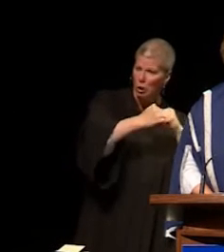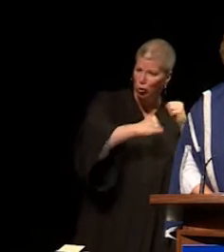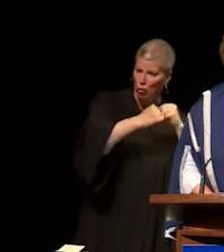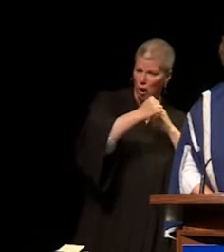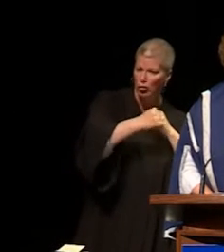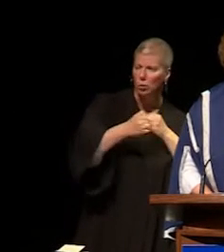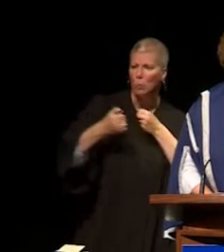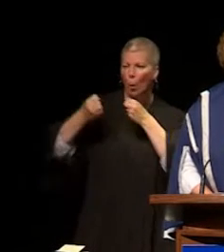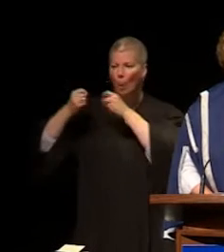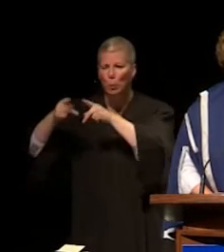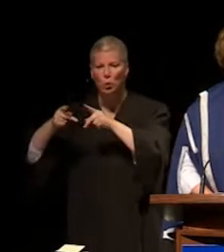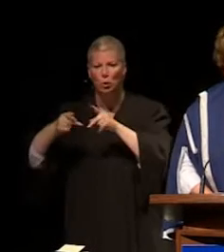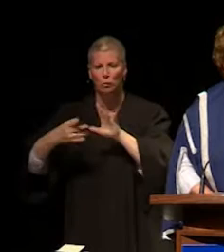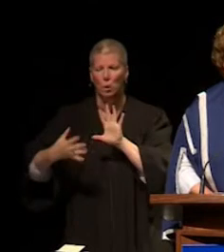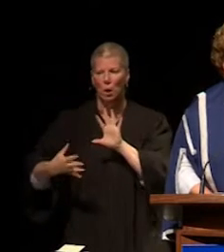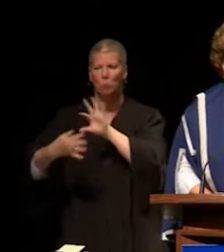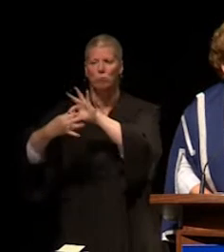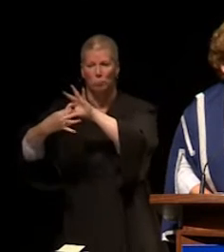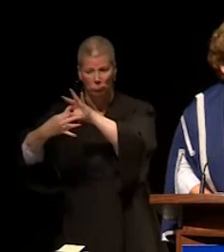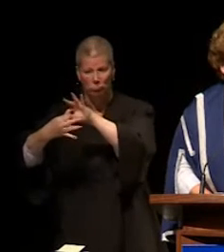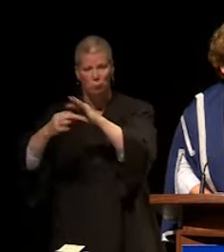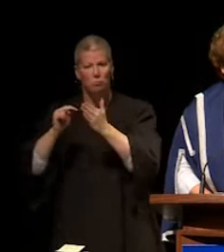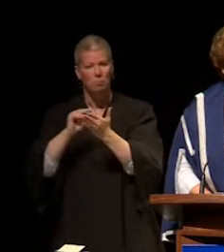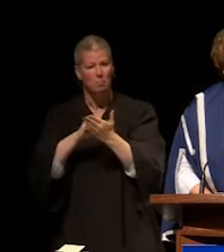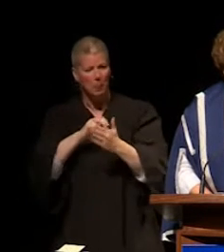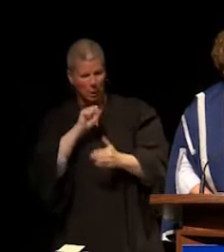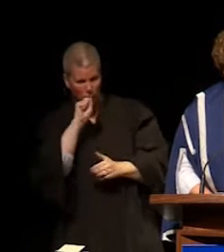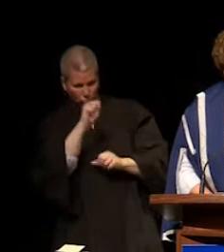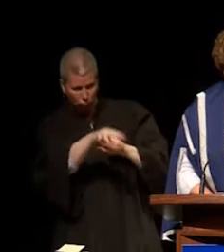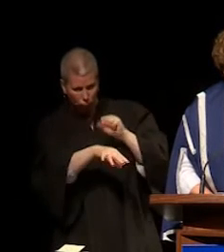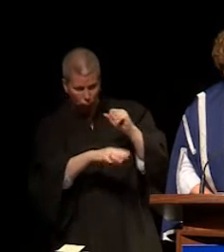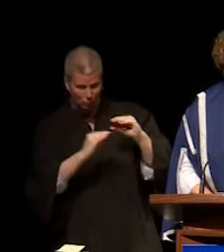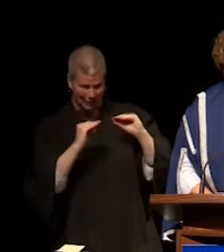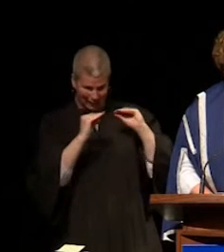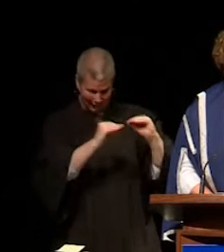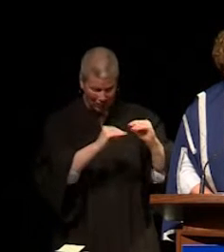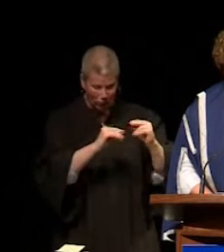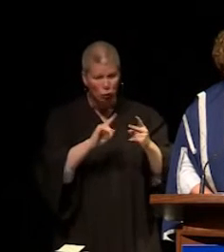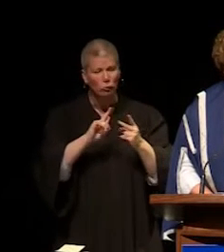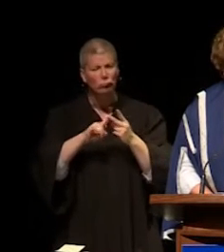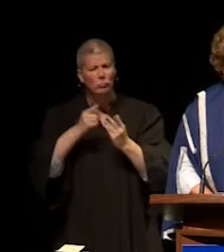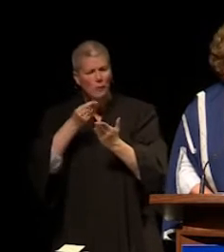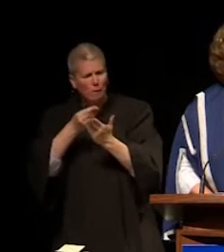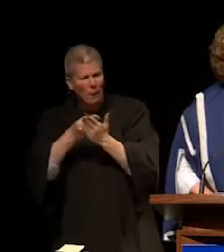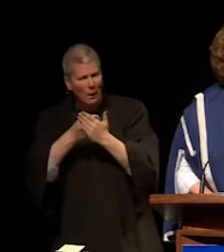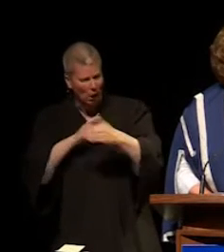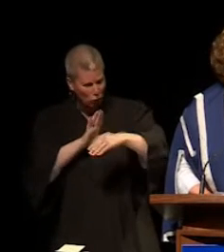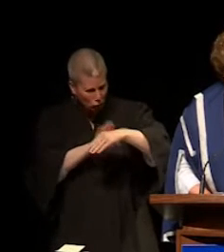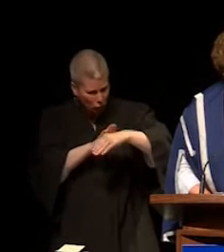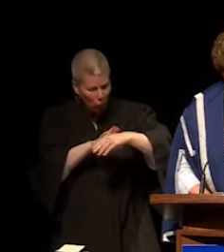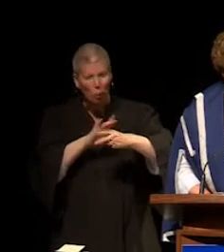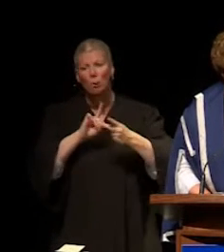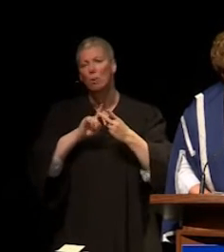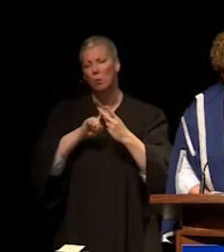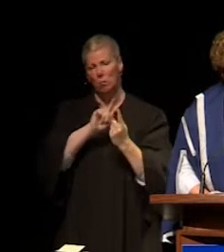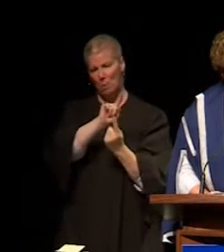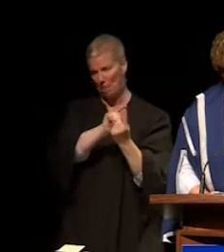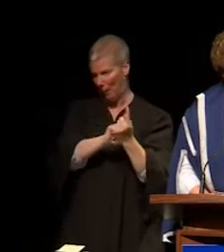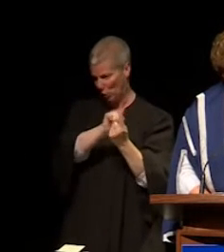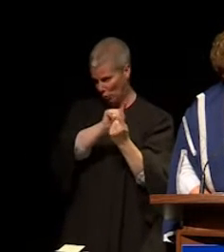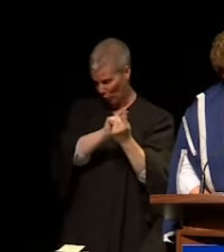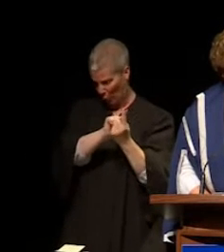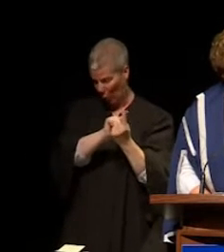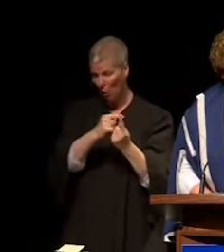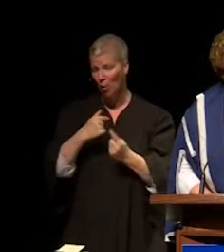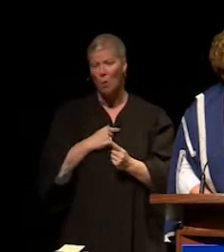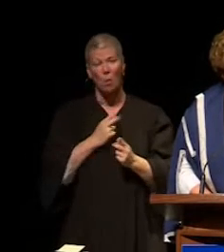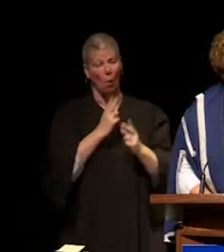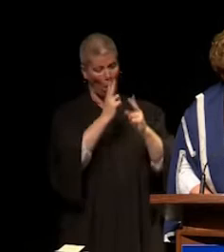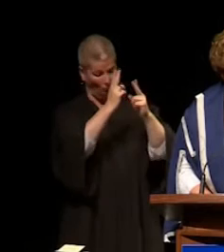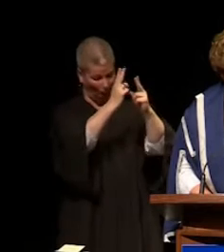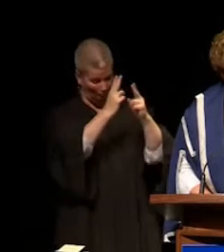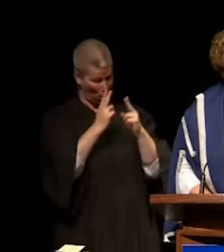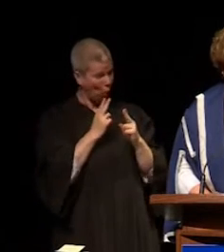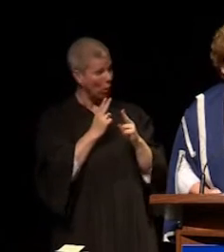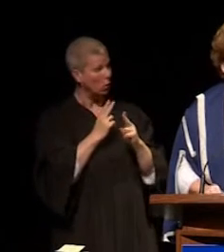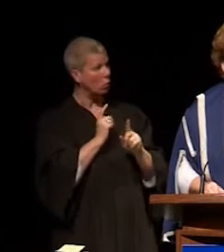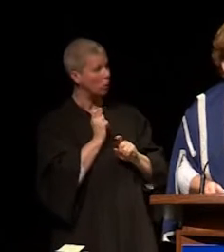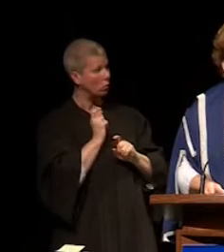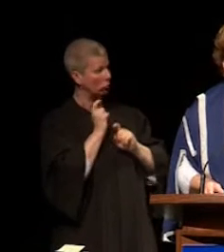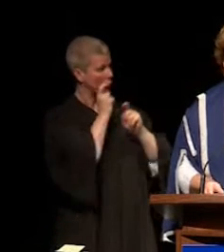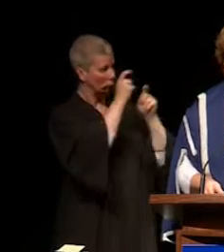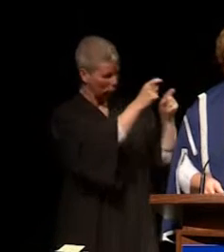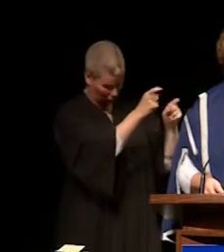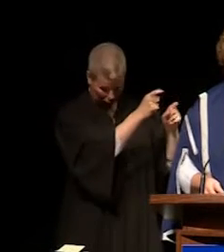providing awareness, financial support, and mentoring. I'm honored to confer an honorary Bachelor of